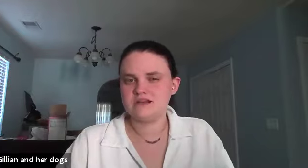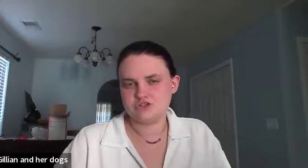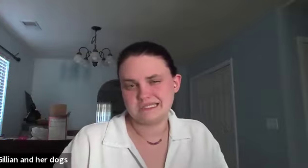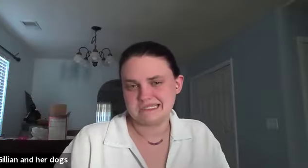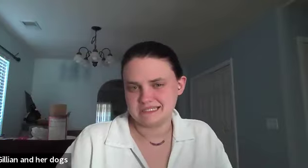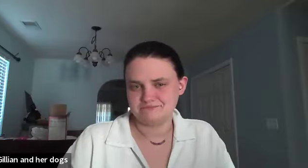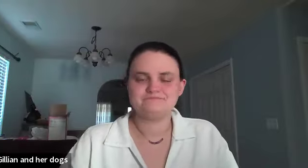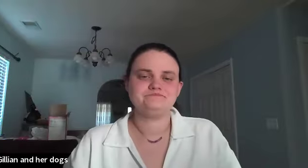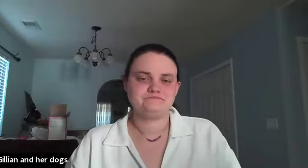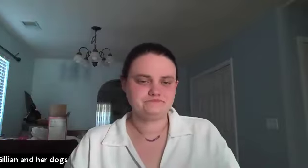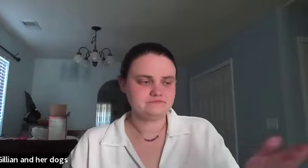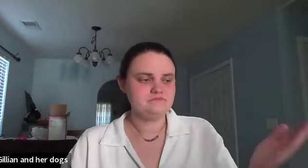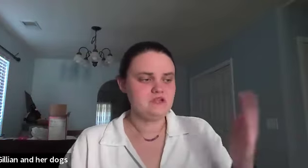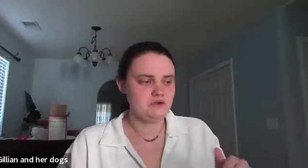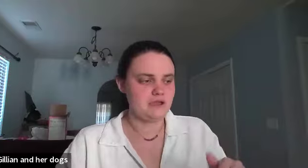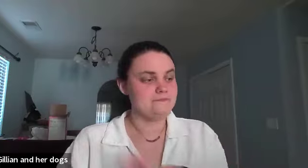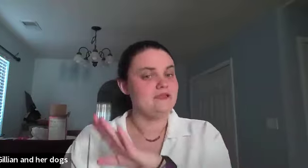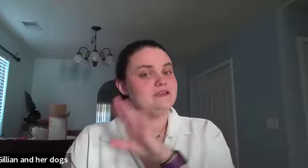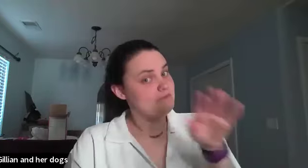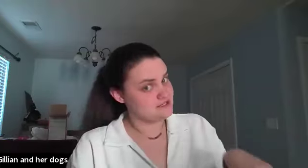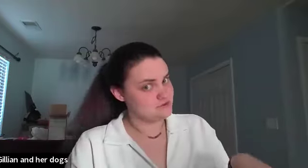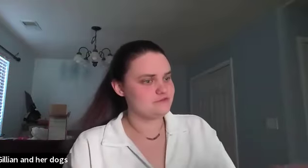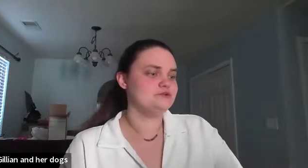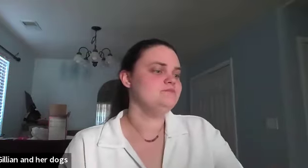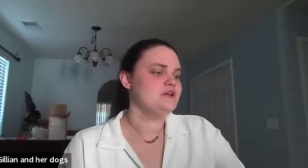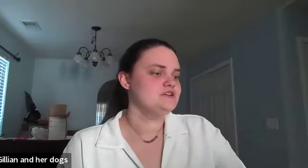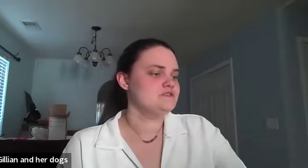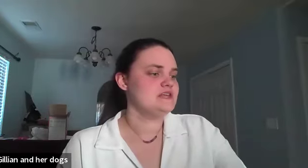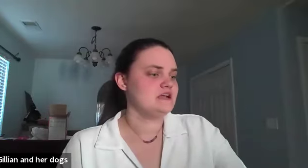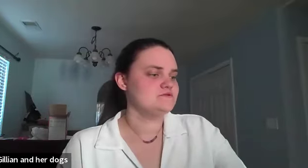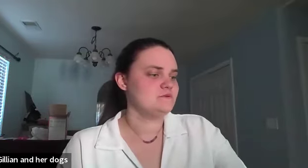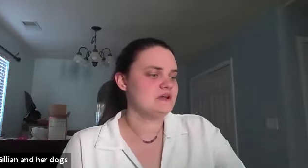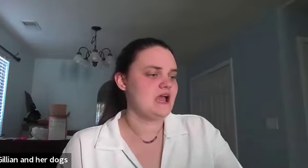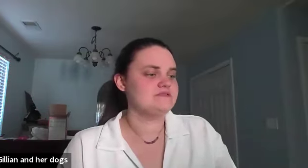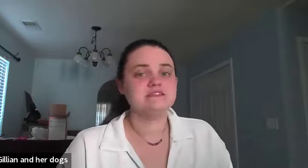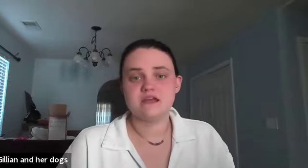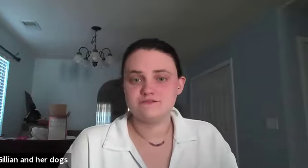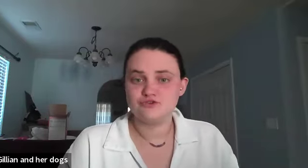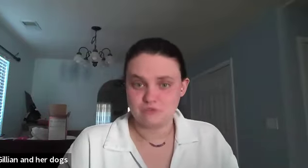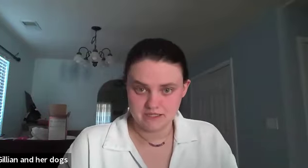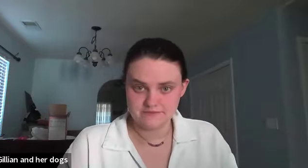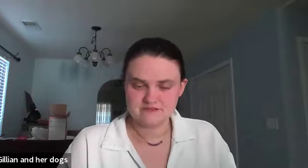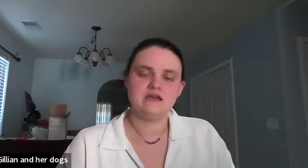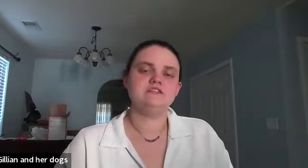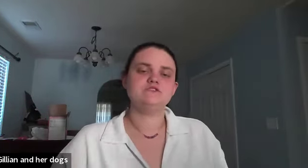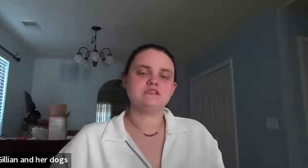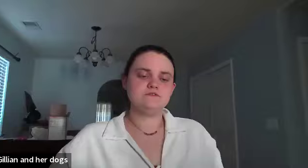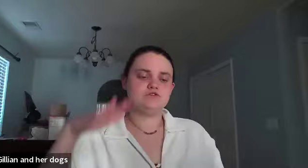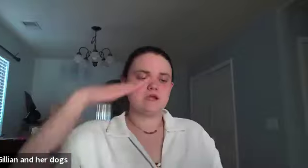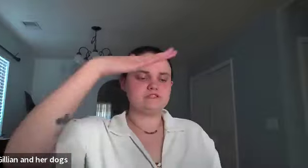kind of interesting to see. Okay, now back to our fruit. So the next fruit we're going to have is the sign for grapes. And so the sign for grapes